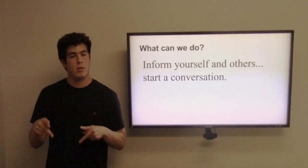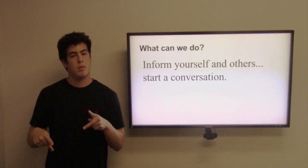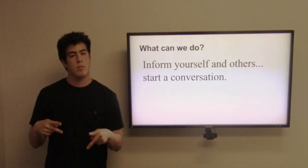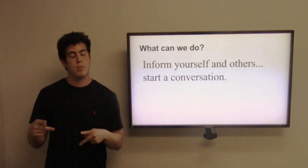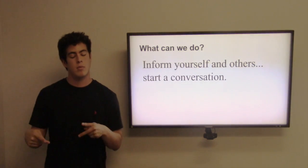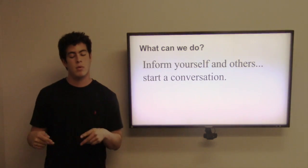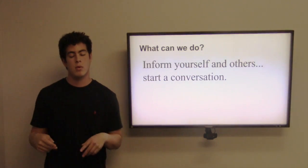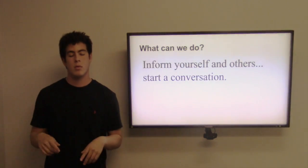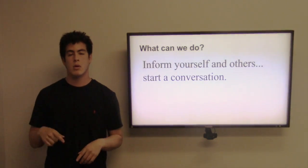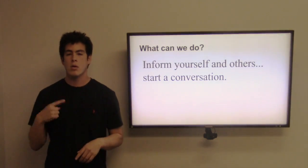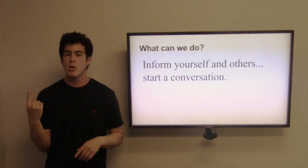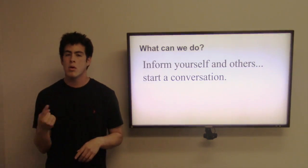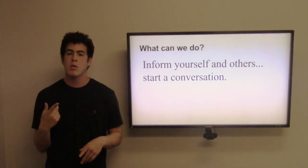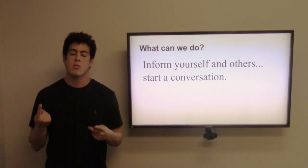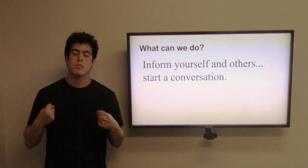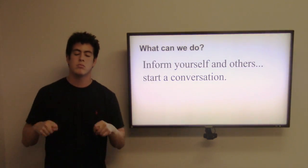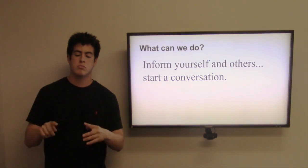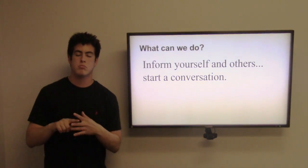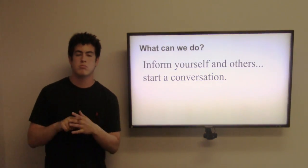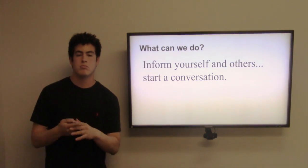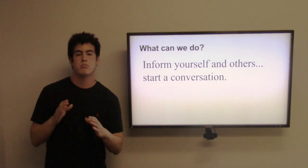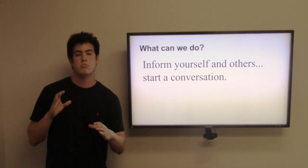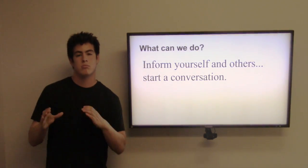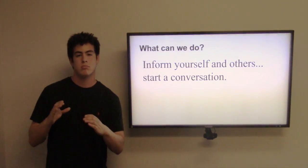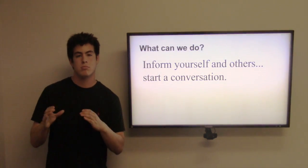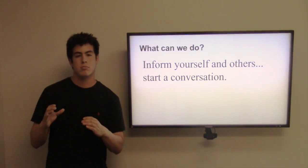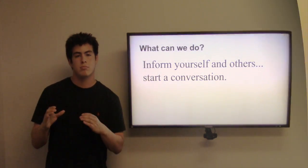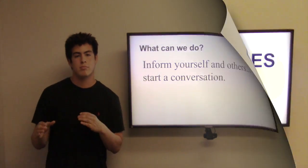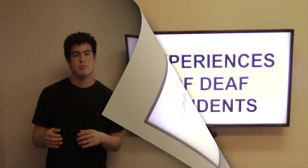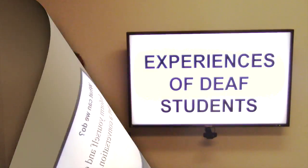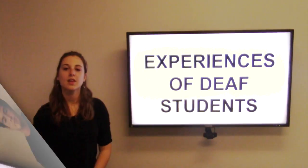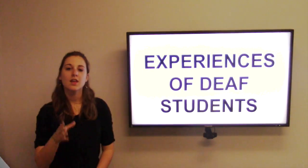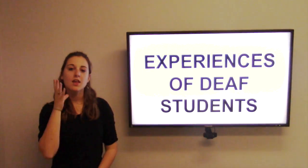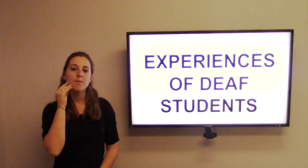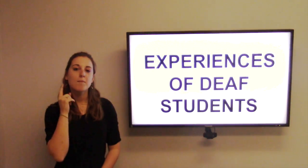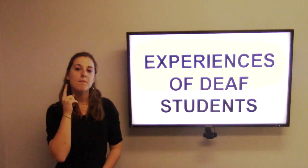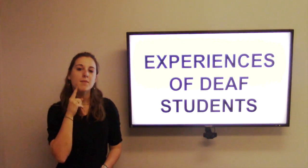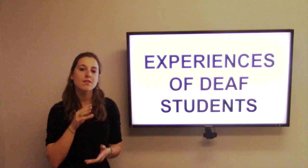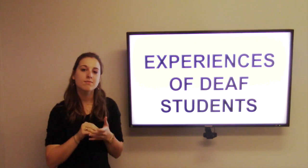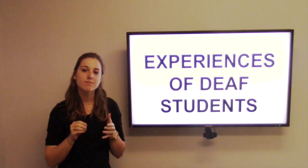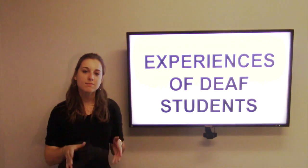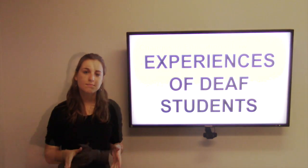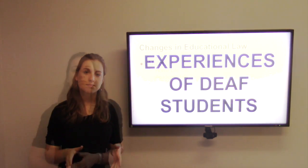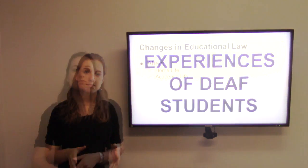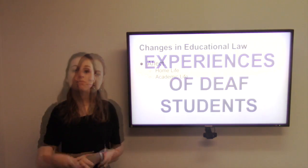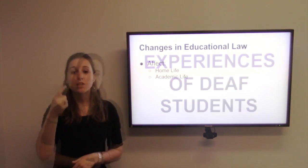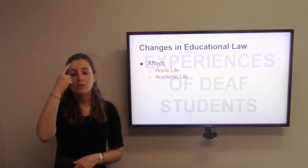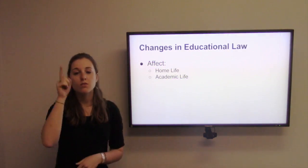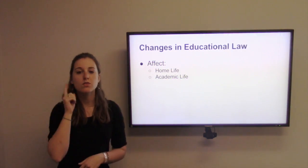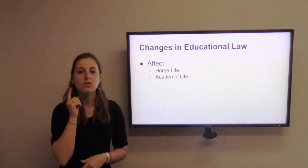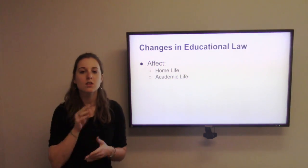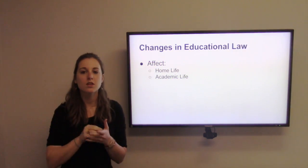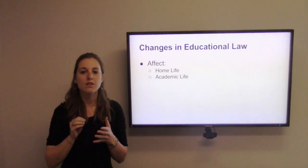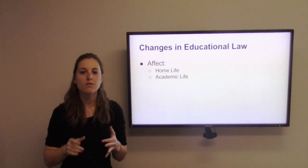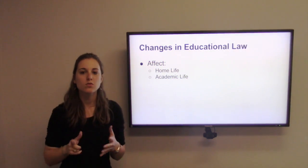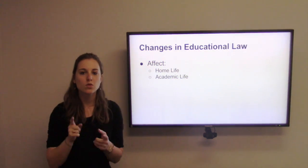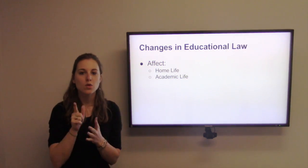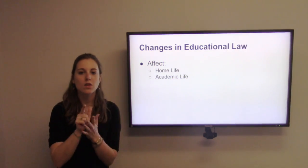and then start to inform other people. We need to always try to start a conversation. Experiences of deaf students. When the